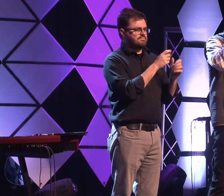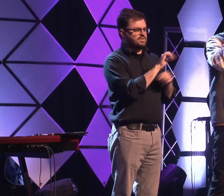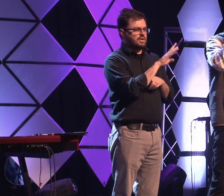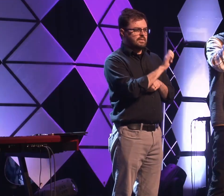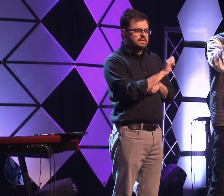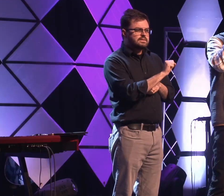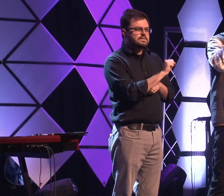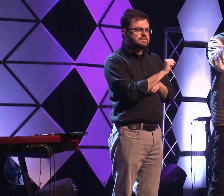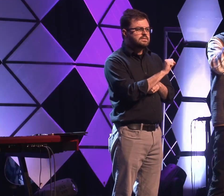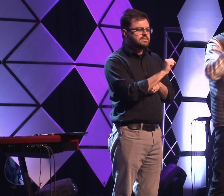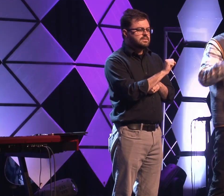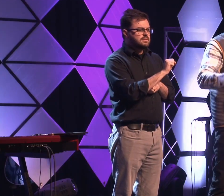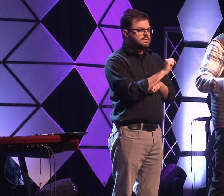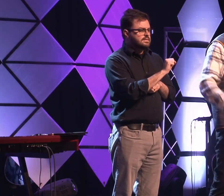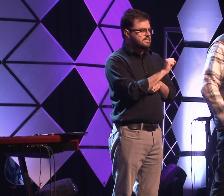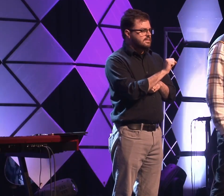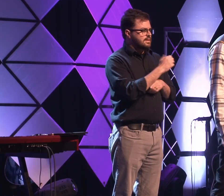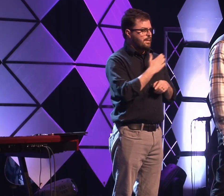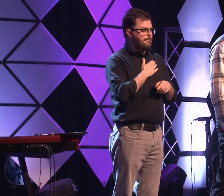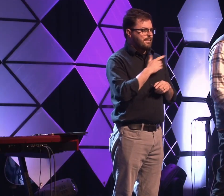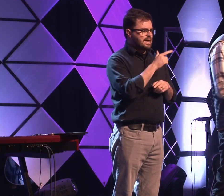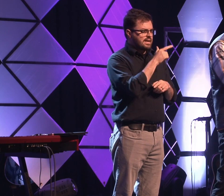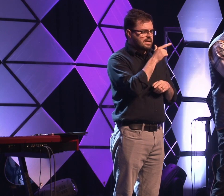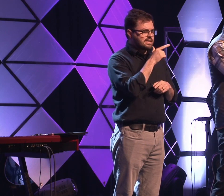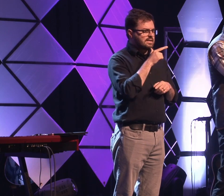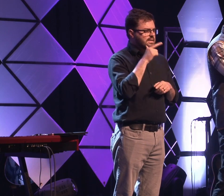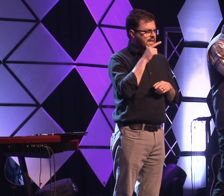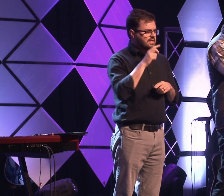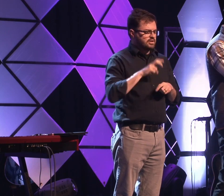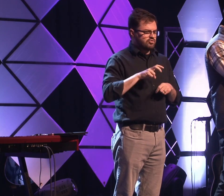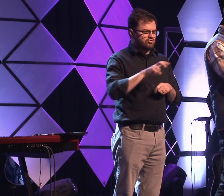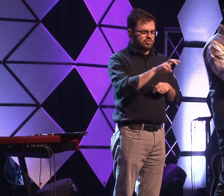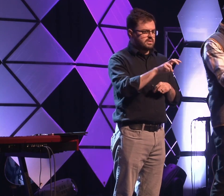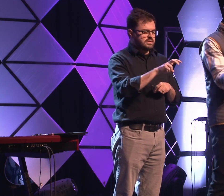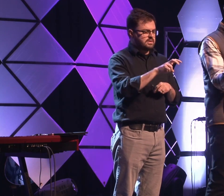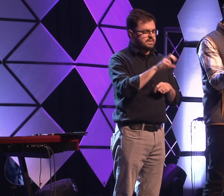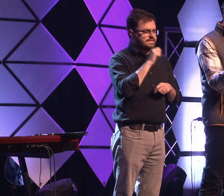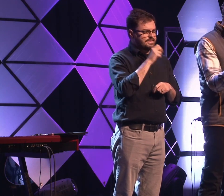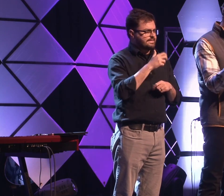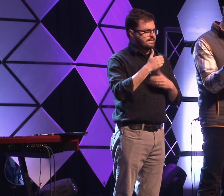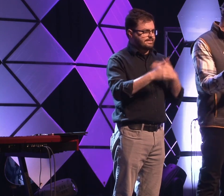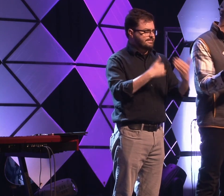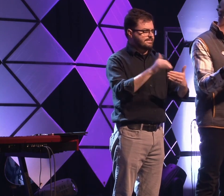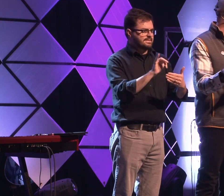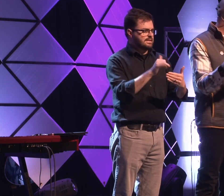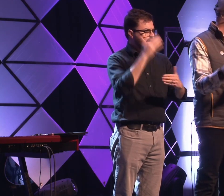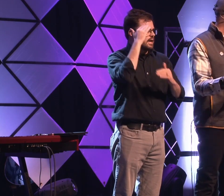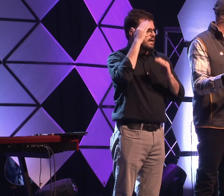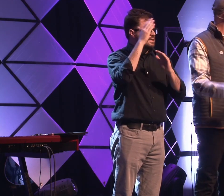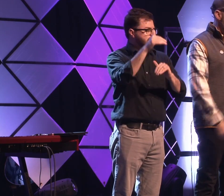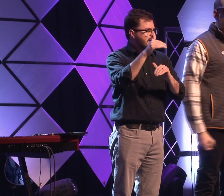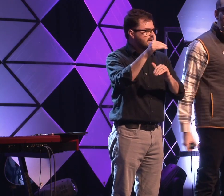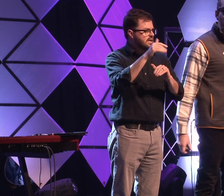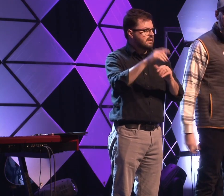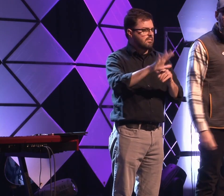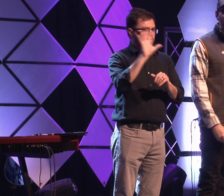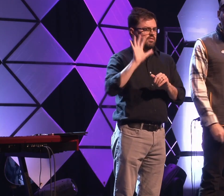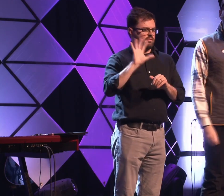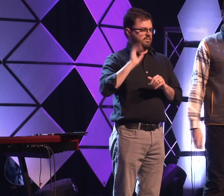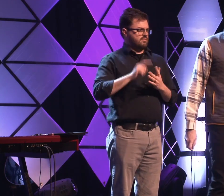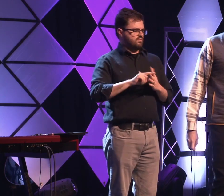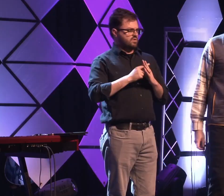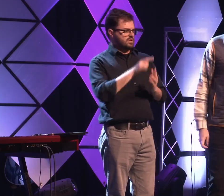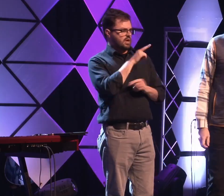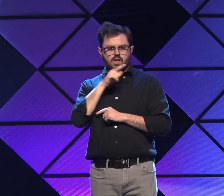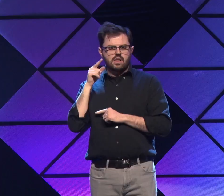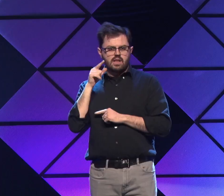my Lent journey has not turned out the way I thought it was going to be at the beginning of Lent. Many of you